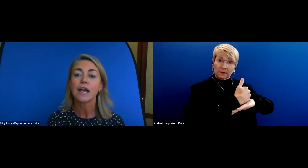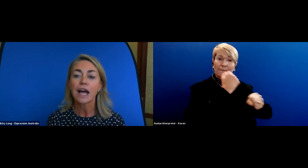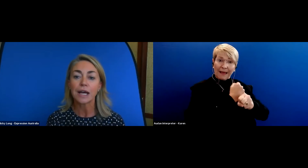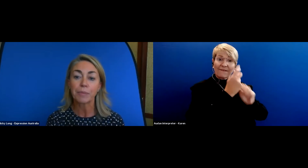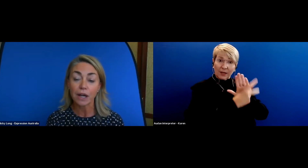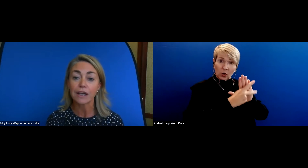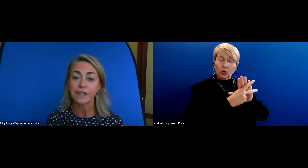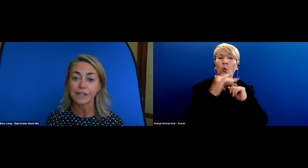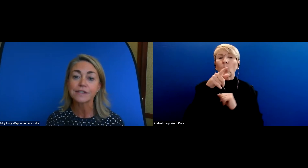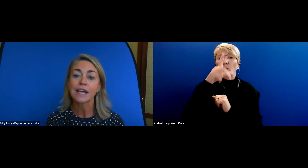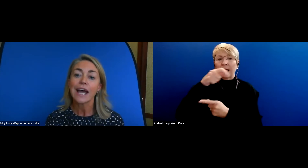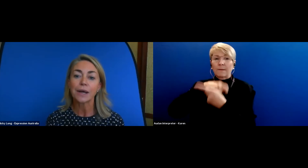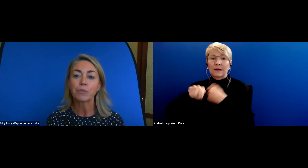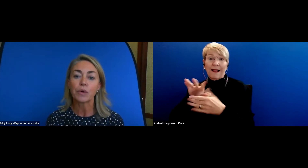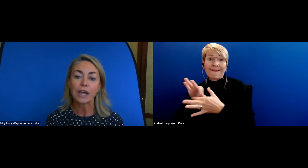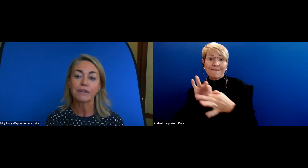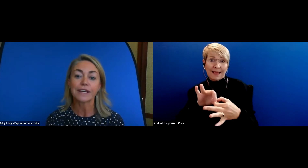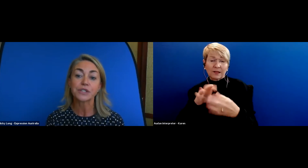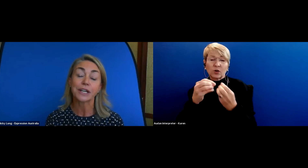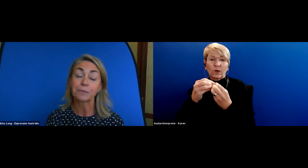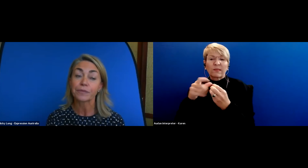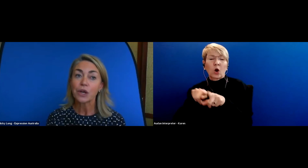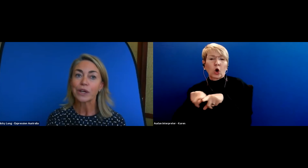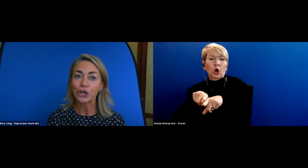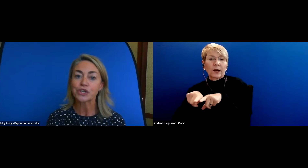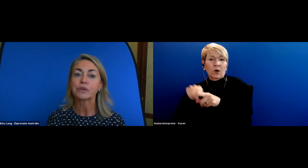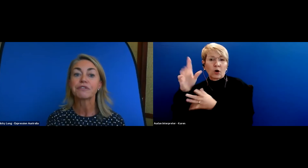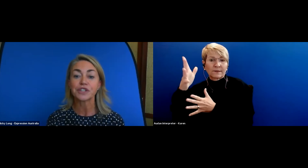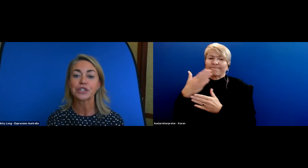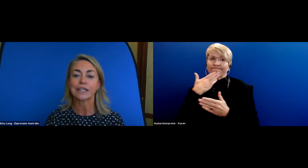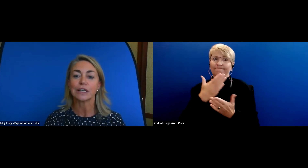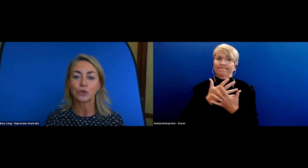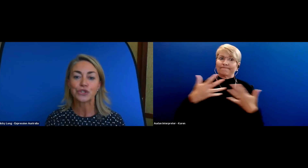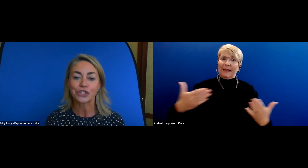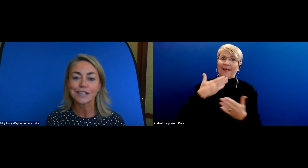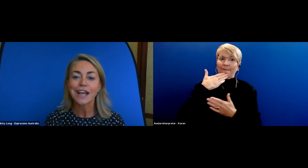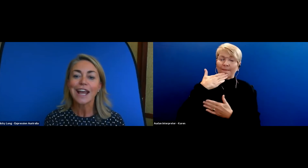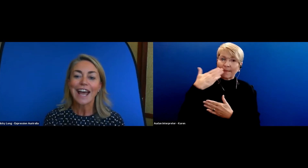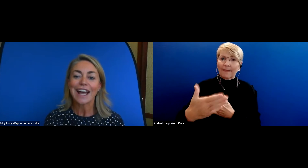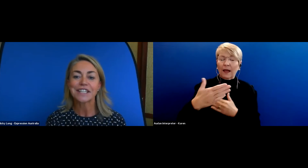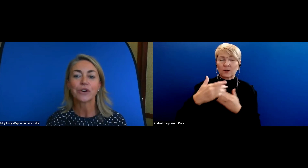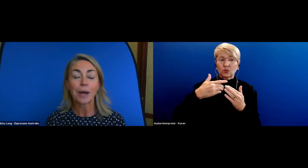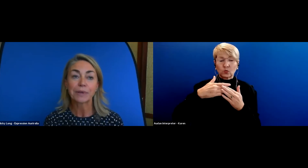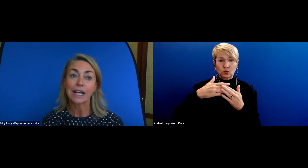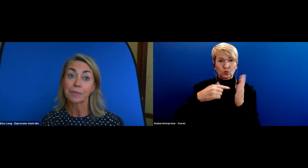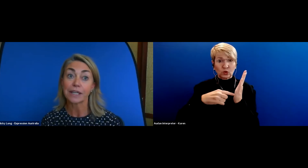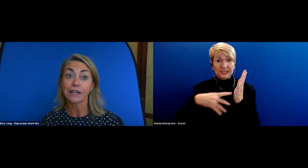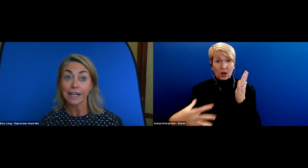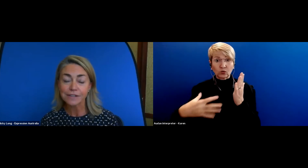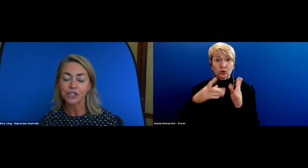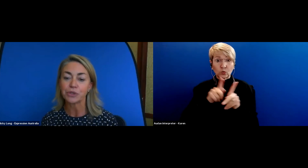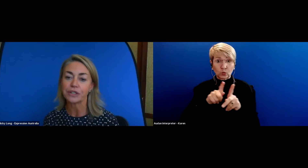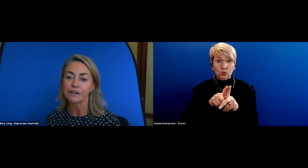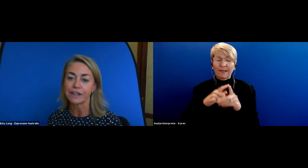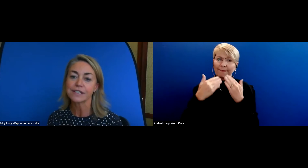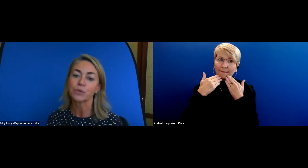dollars behind this. In fact, we're going to officially launch it at our up and coming